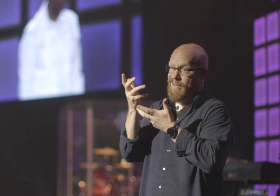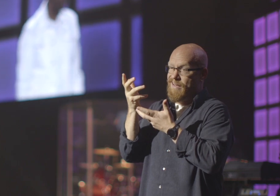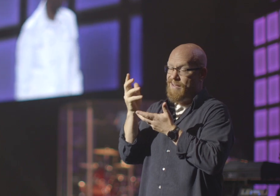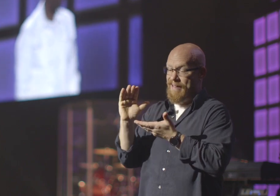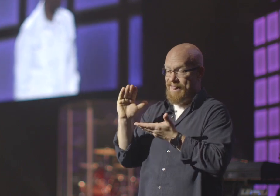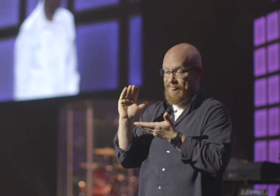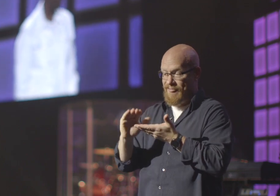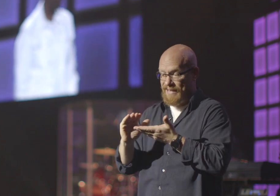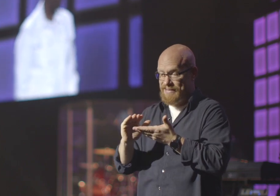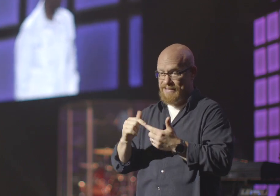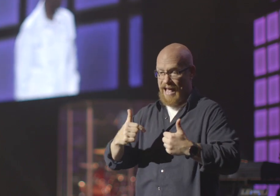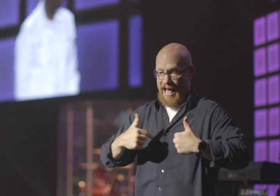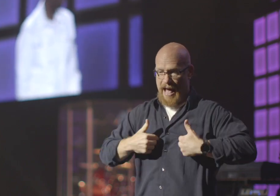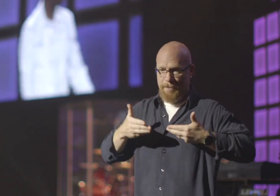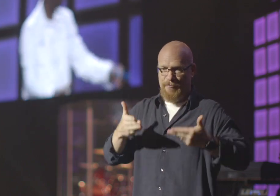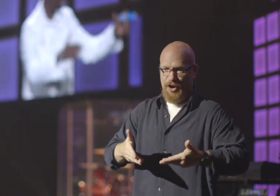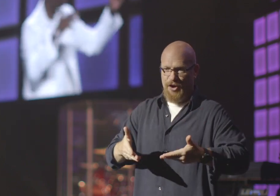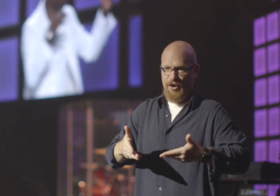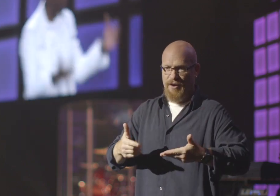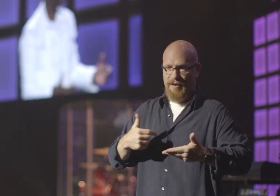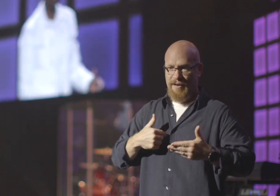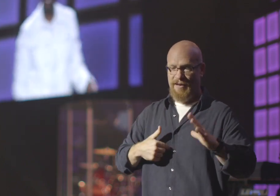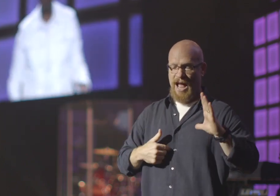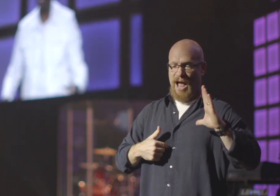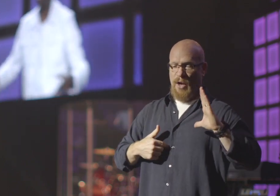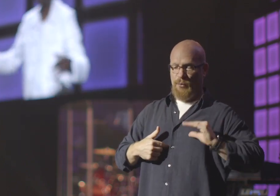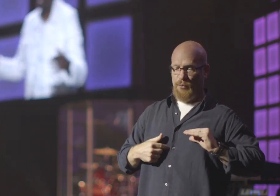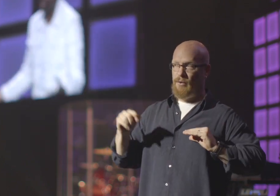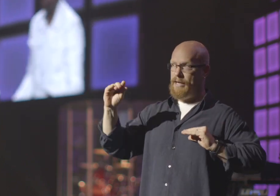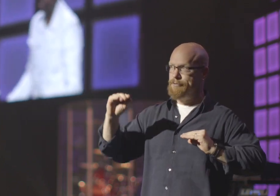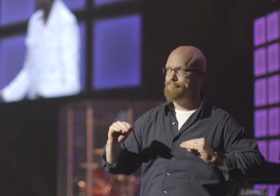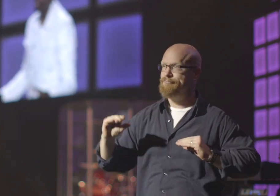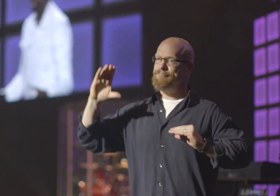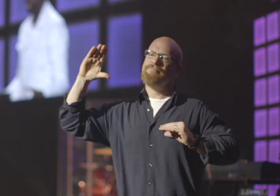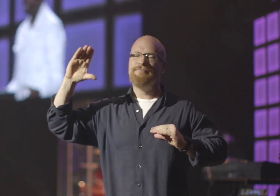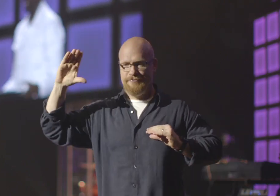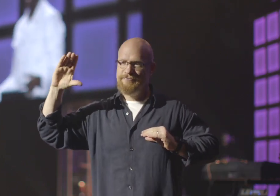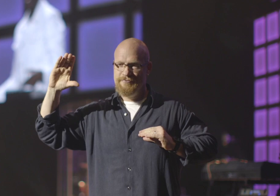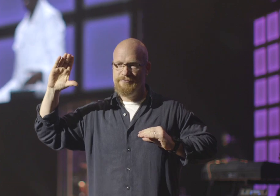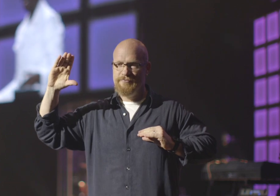there. Because Roger Breedlove is a very selfish,